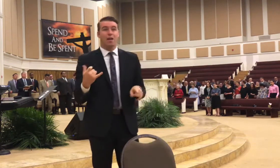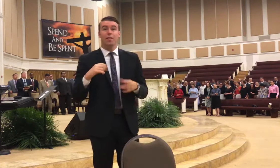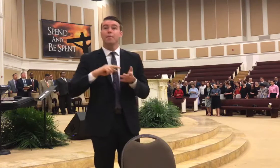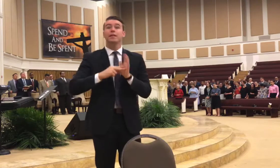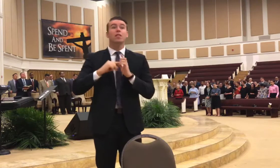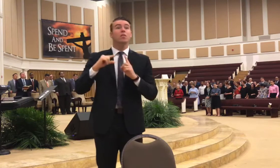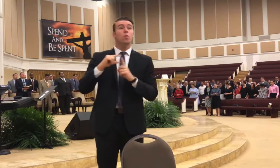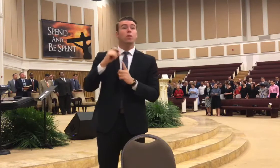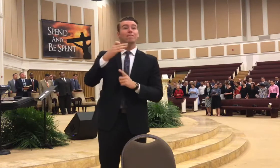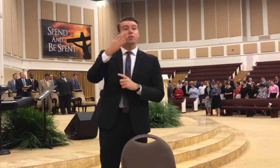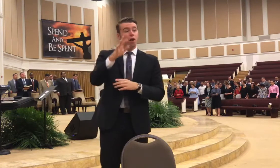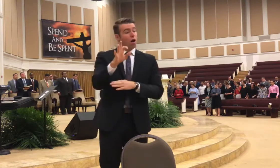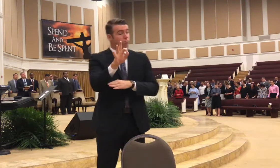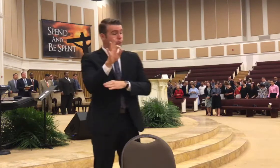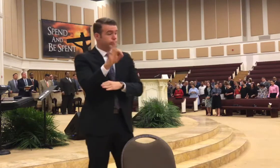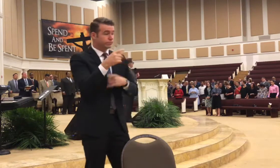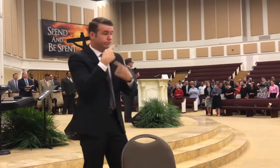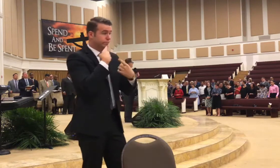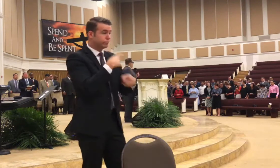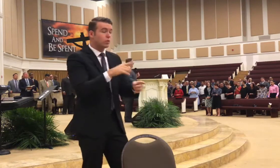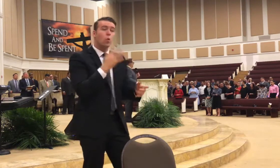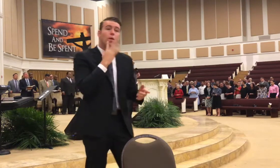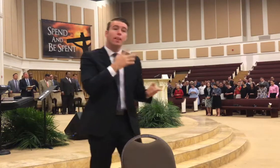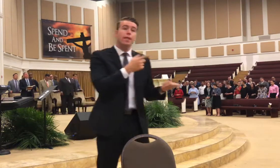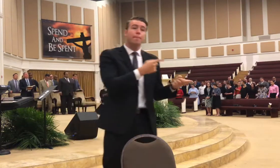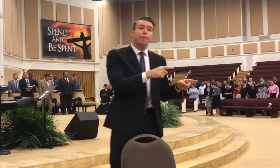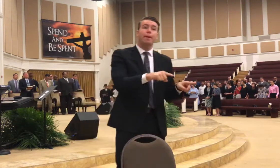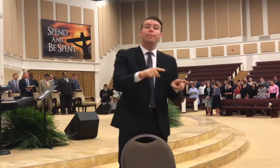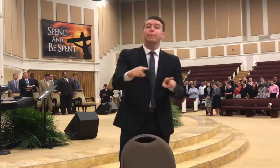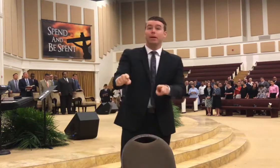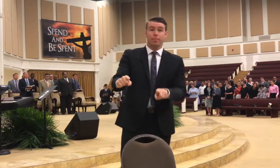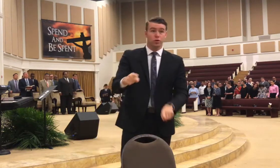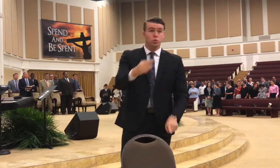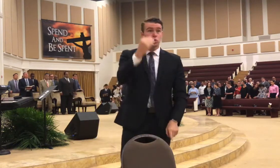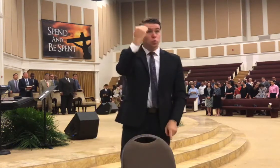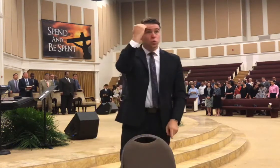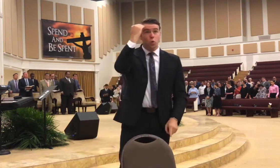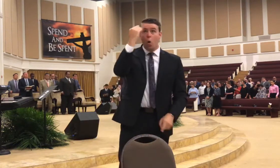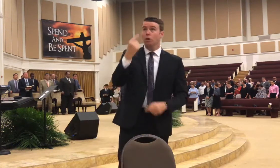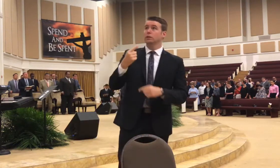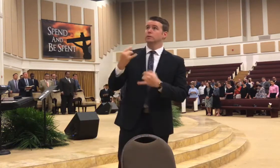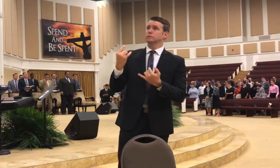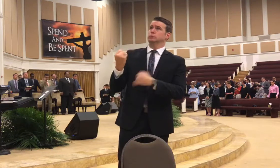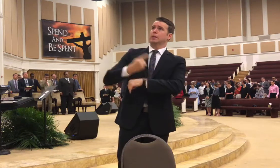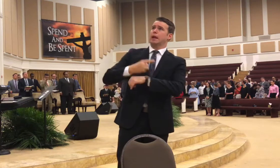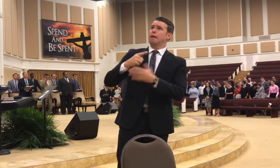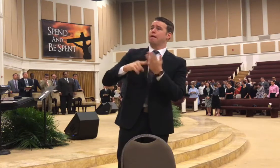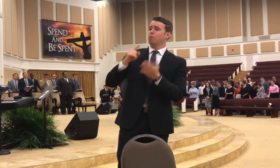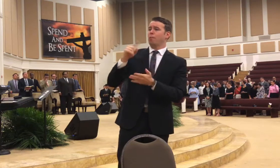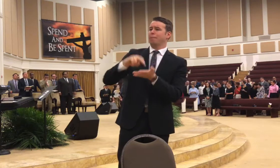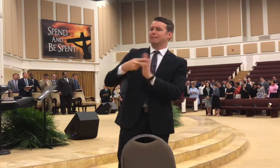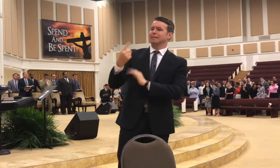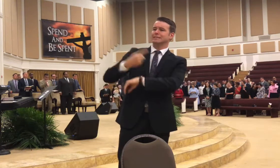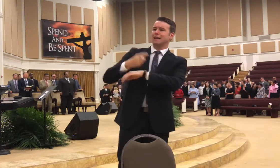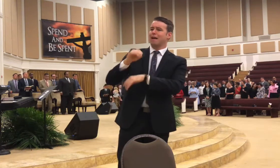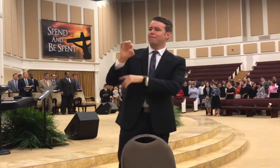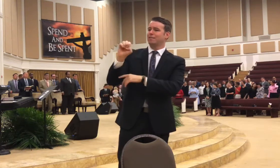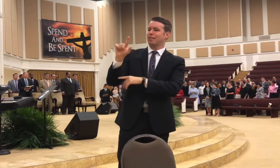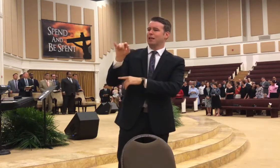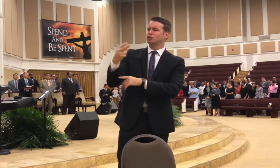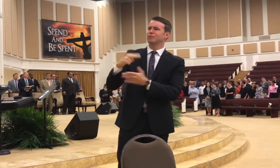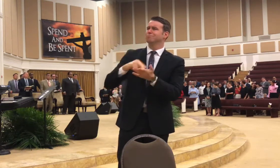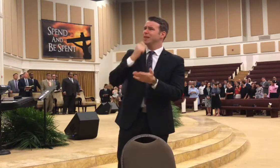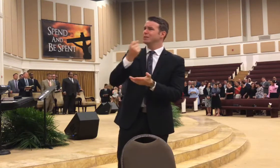That means the word of God is being declared. And if you know anything about the days of Elijah, when things